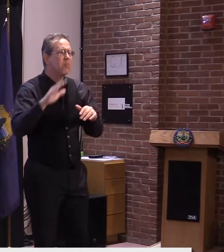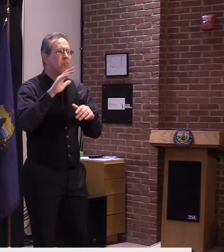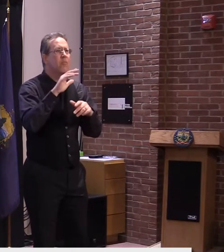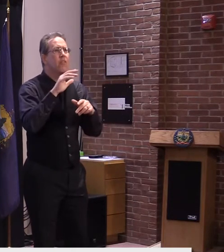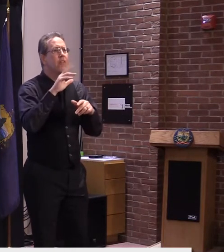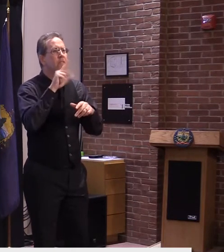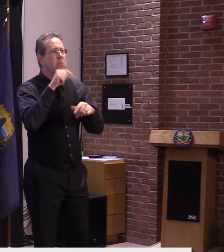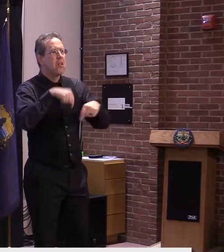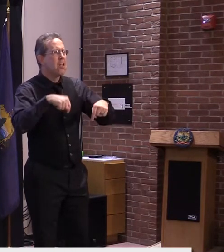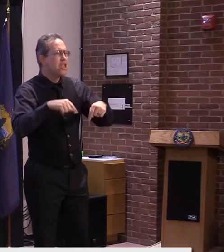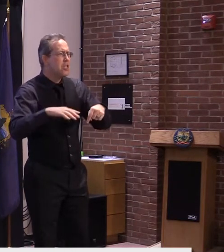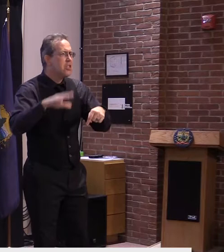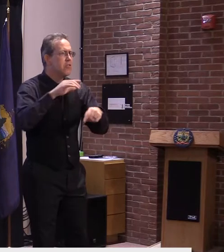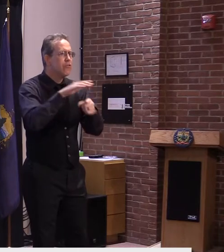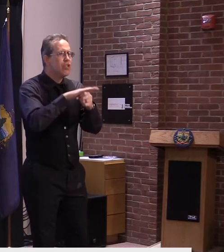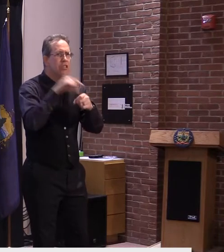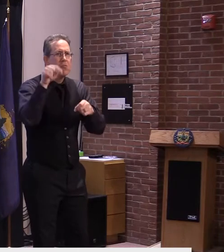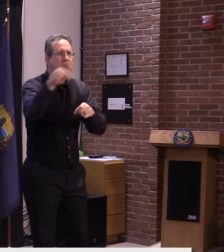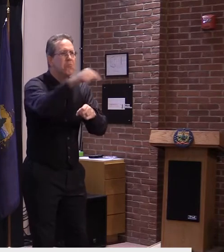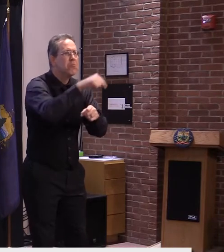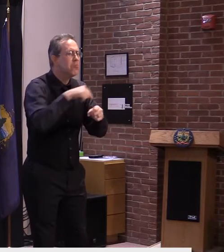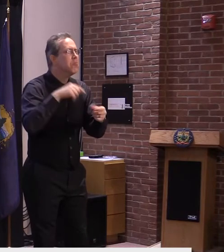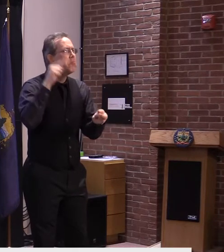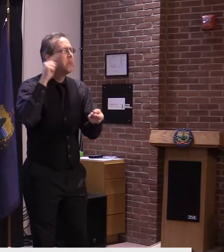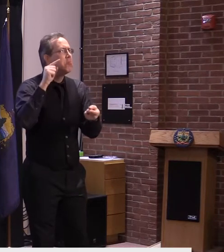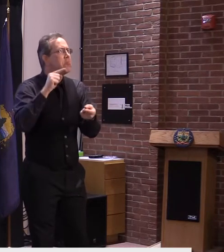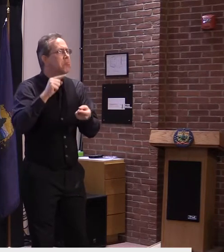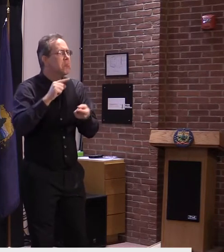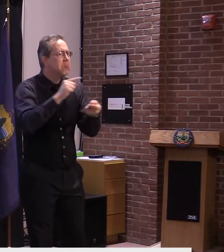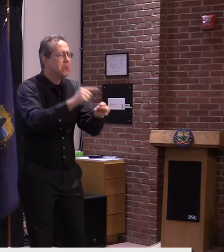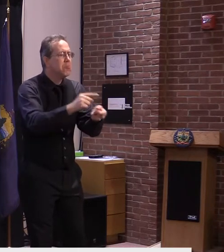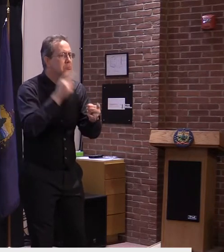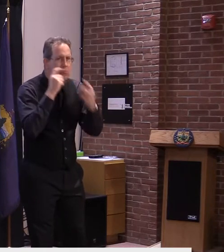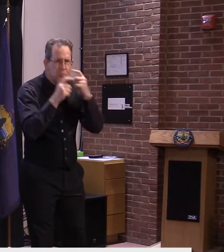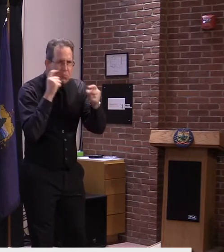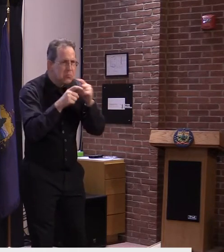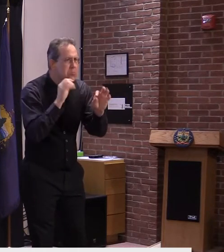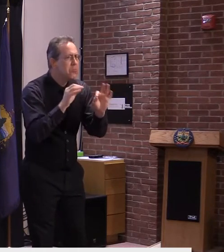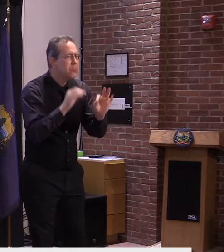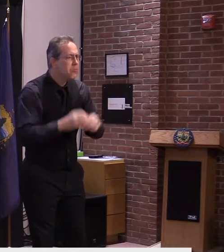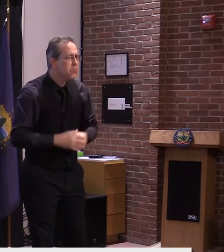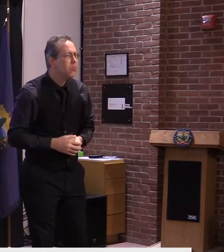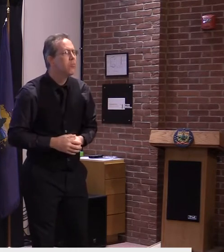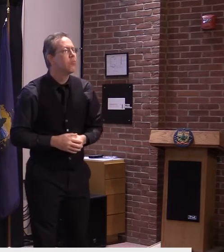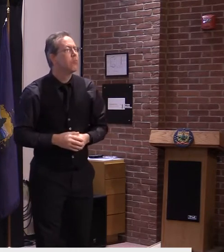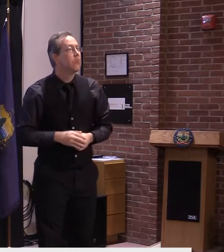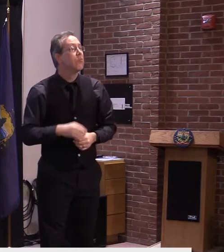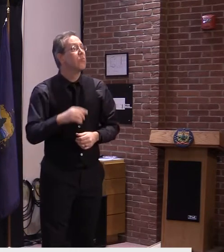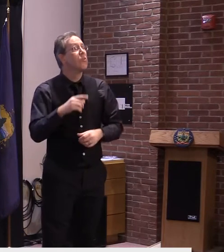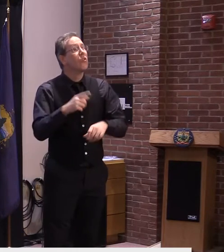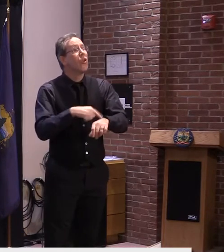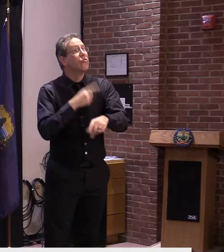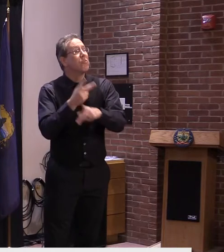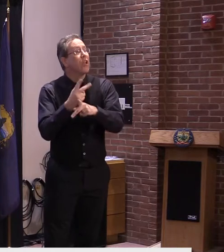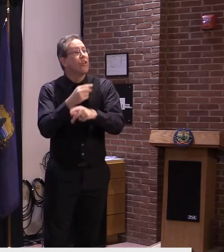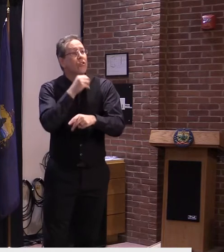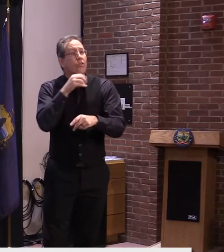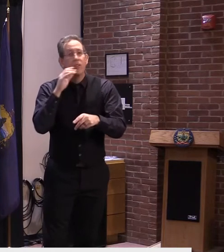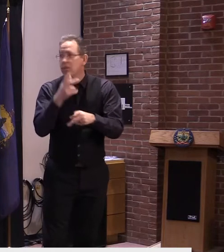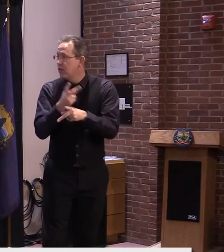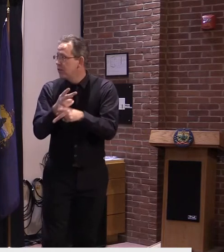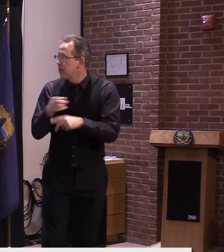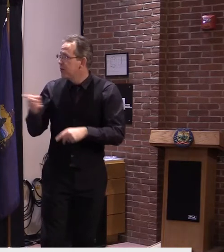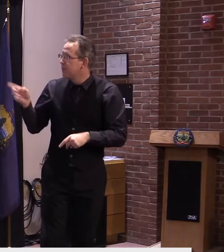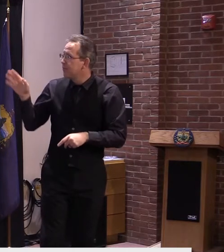and those declines are real. We're also seeing a decrease for the first week in long-term care facility outbreaks, and also college